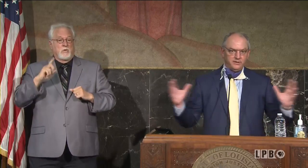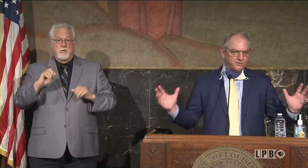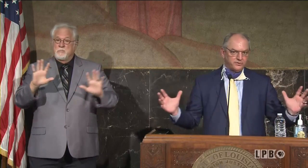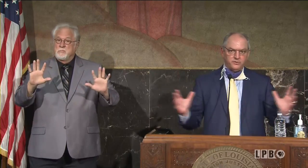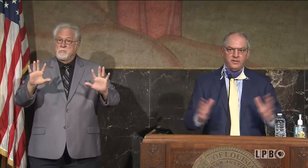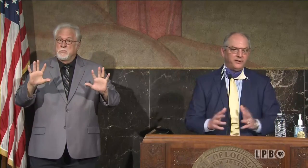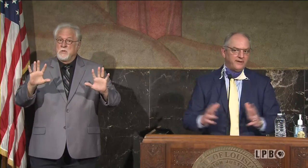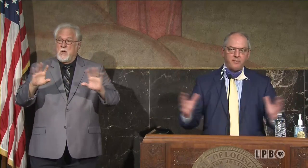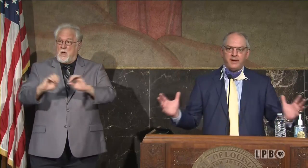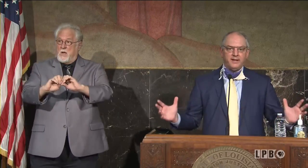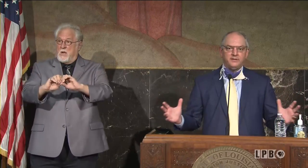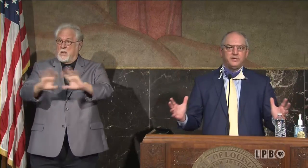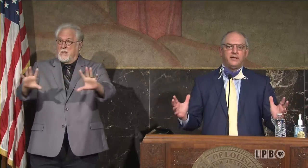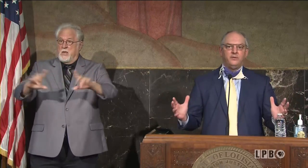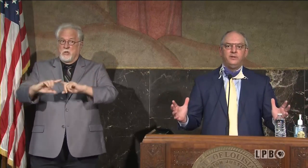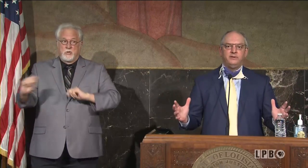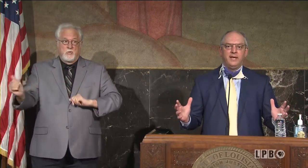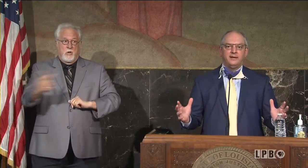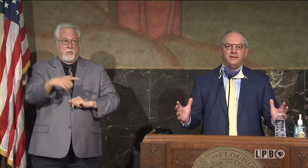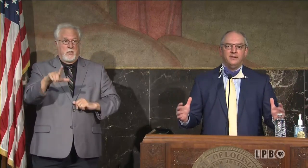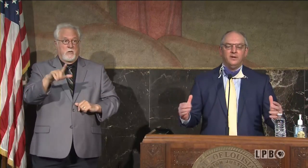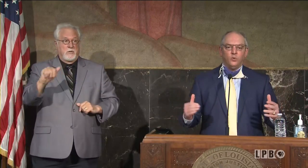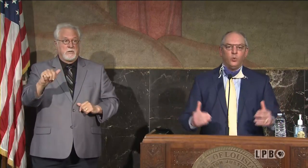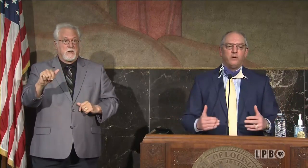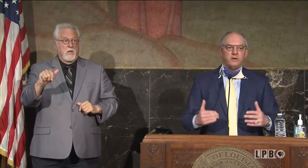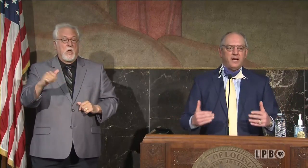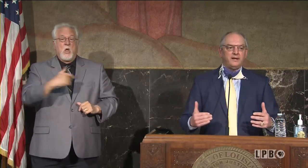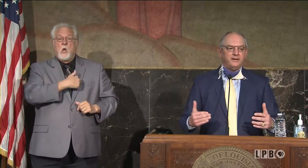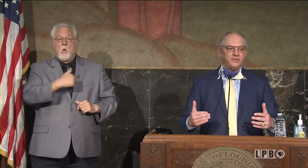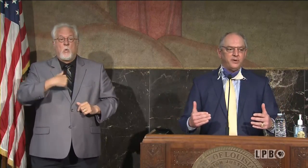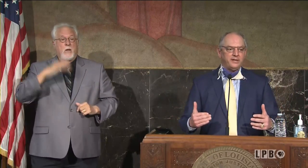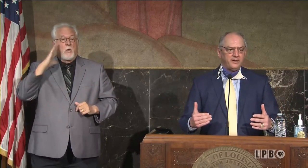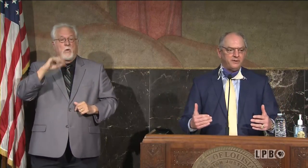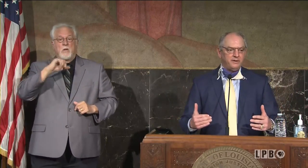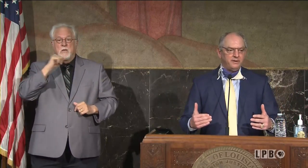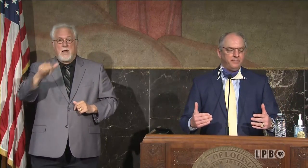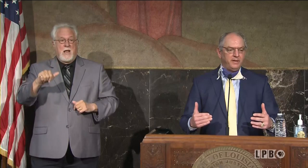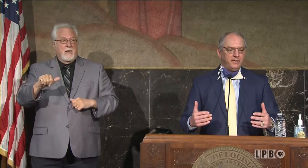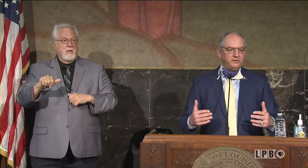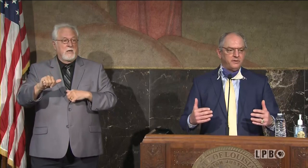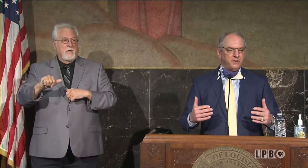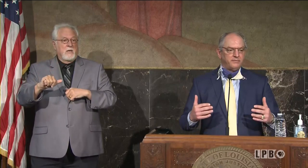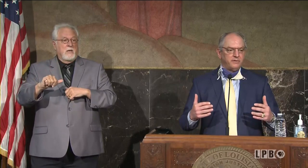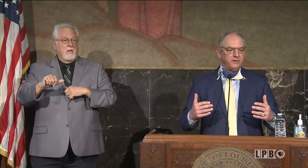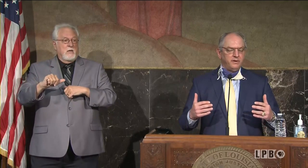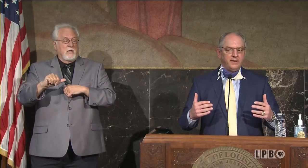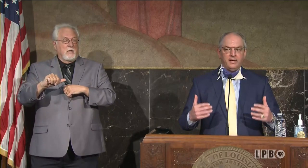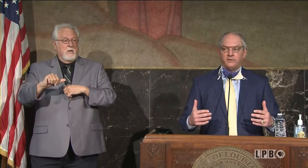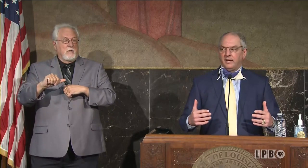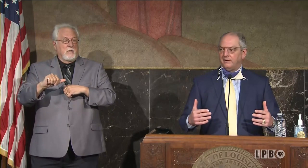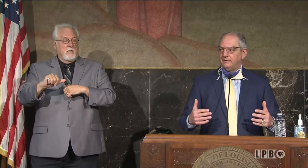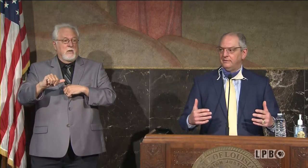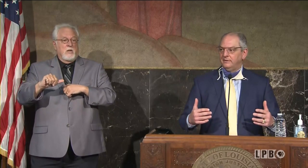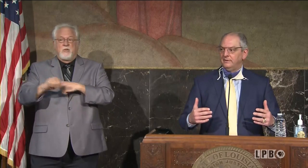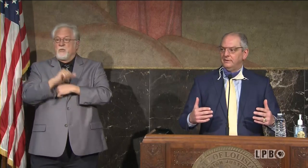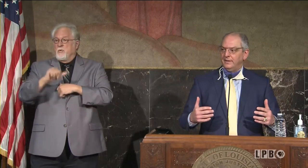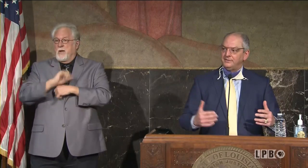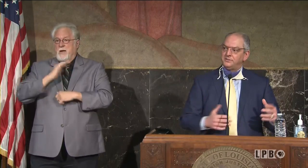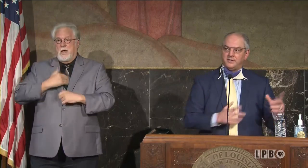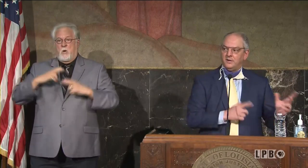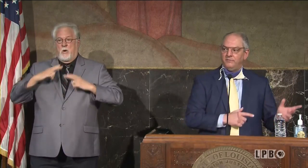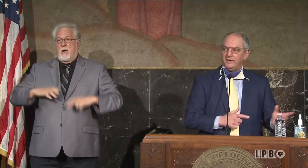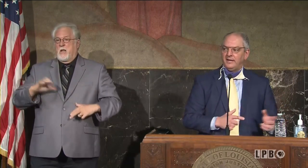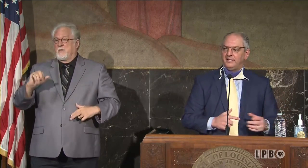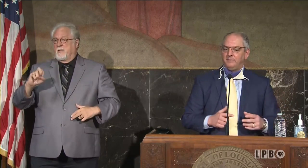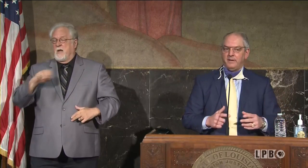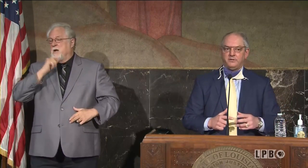to be crystal clear to everybody in the state of Louisiana, we are not going to threaten our ability to deliver health care, not